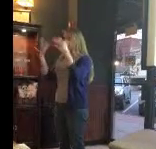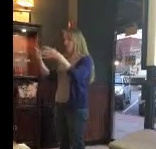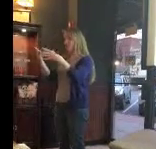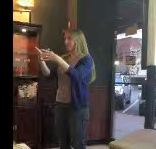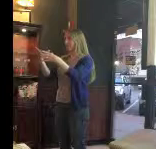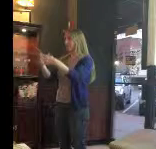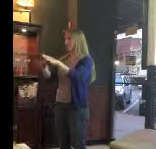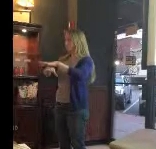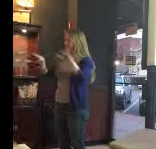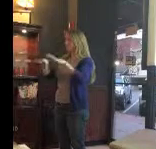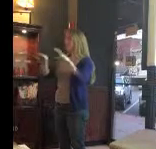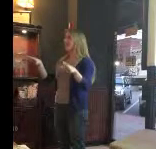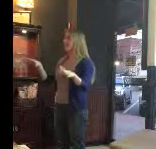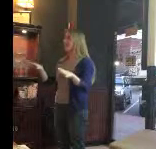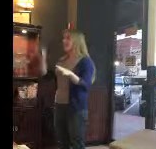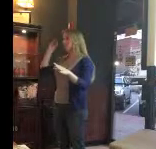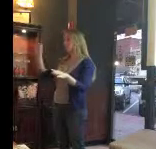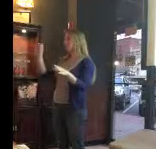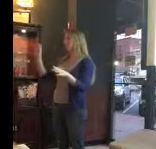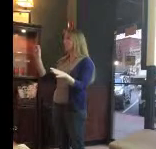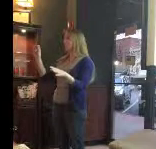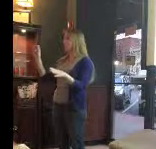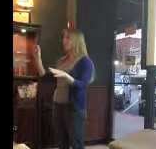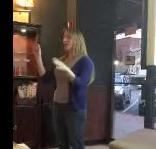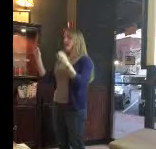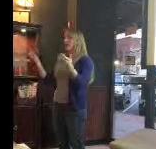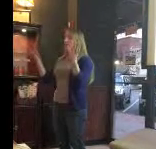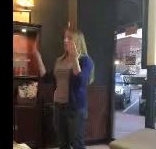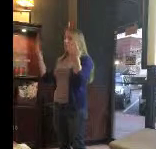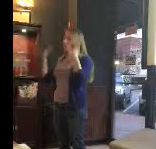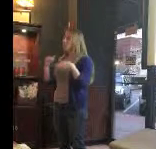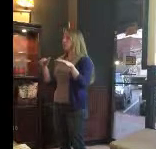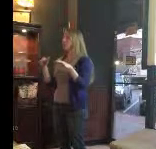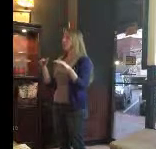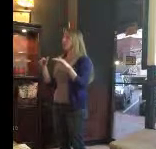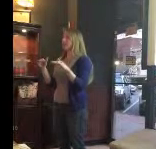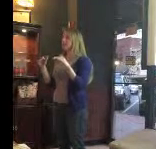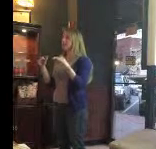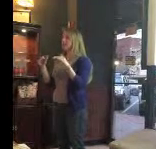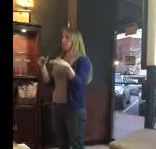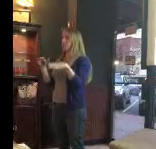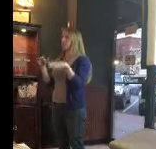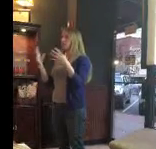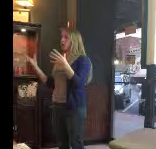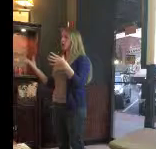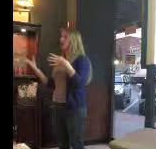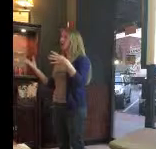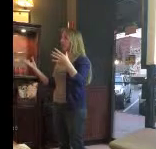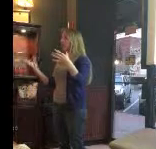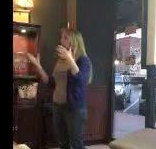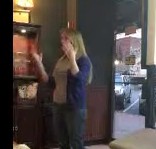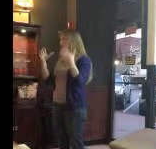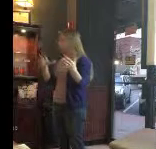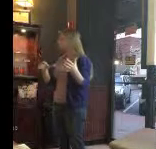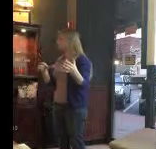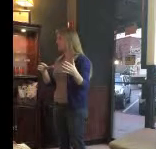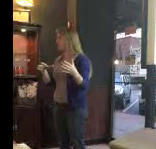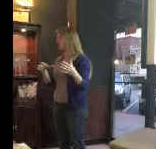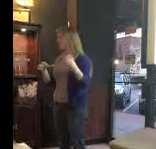they take their samples, didn't see anything in them, record this as 0, and then the enrichment process essentially is just overnight they get to incubate some more,